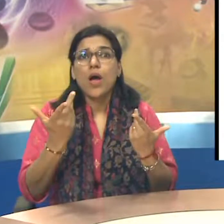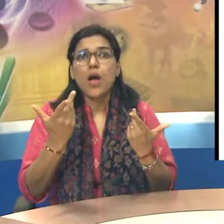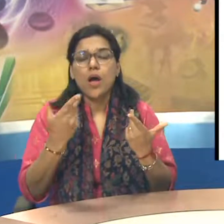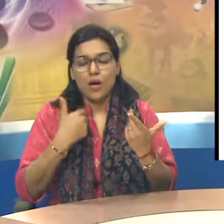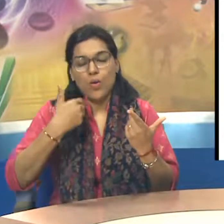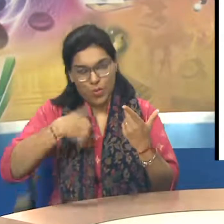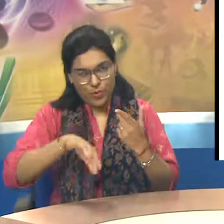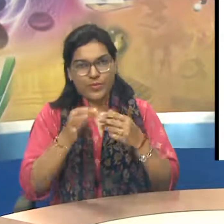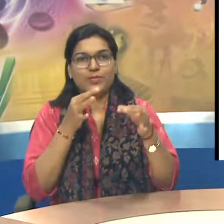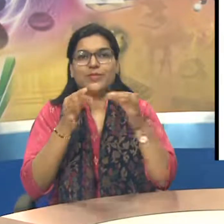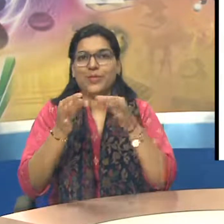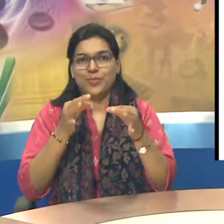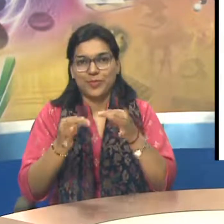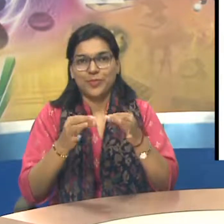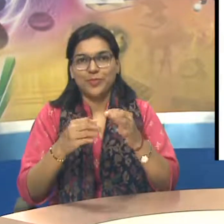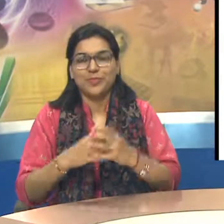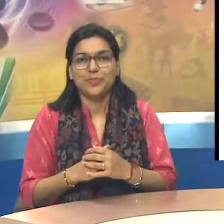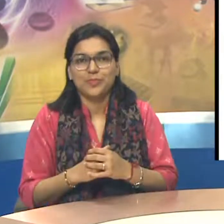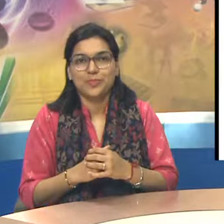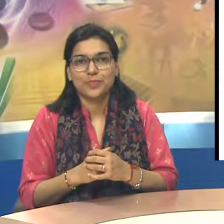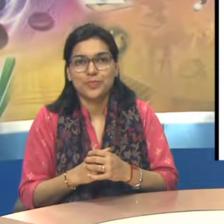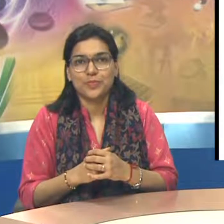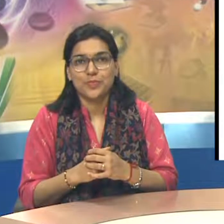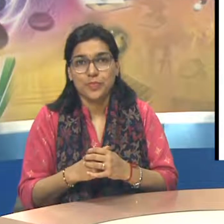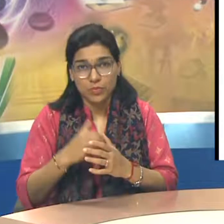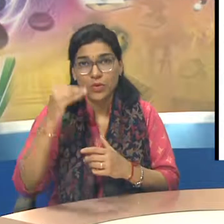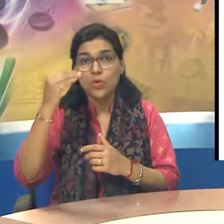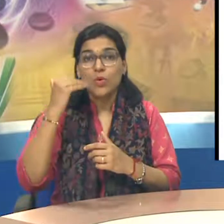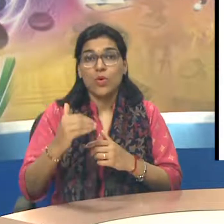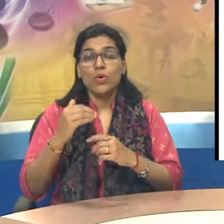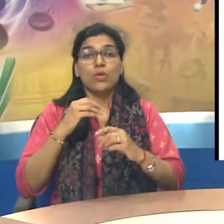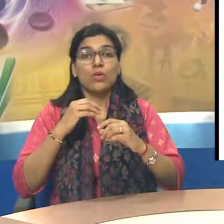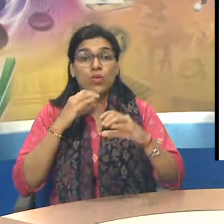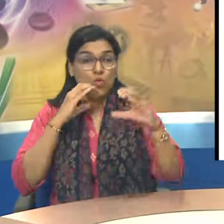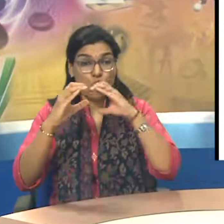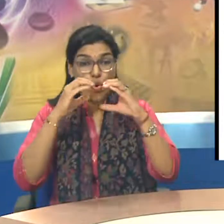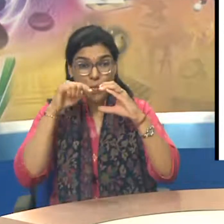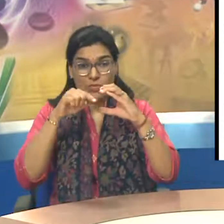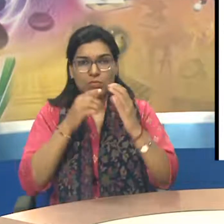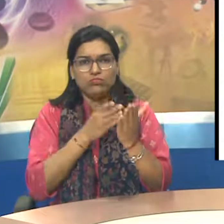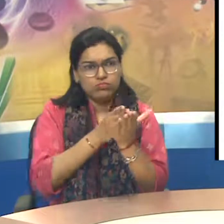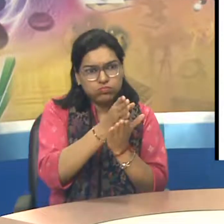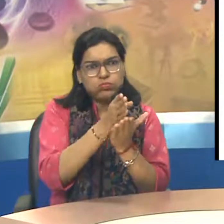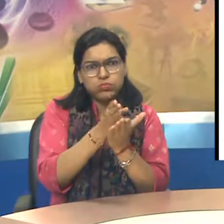Explain the importance of communication in business.